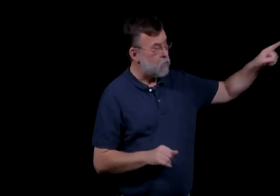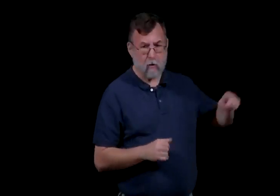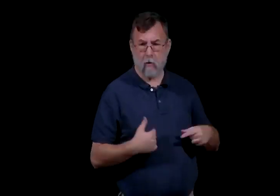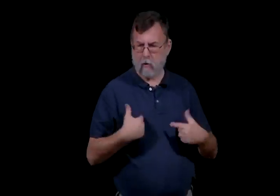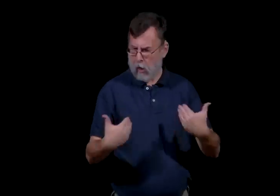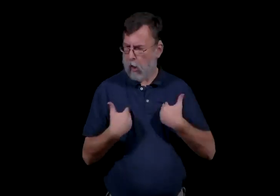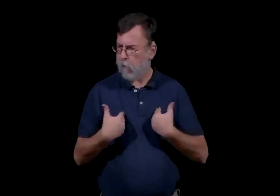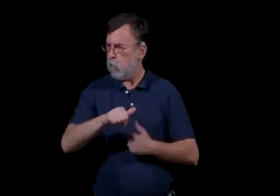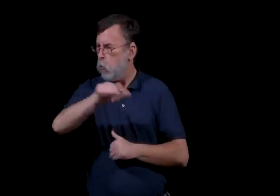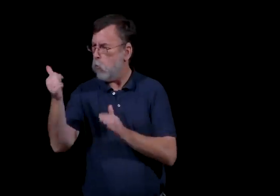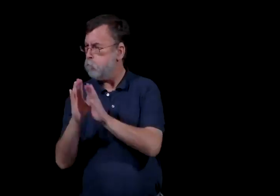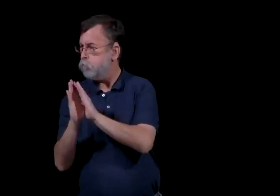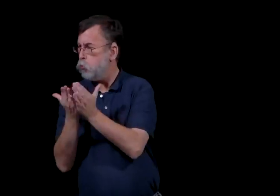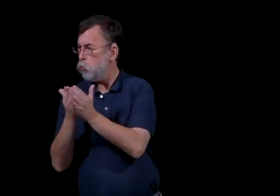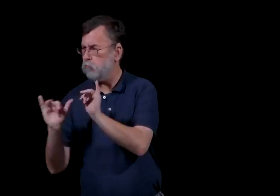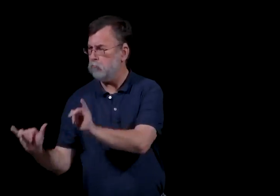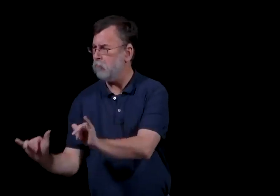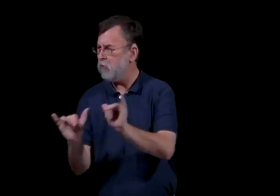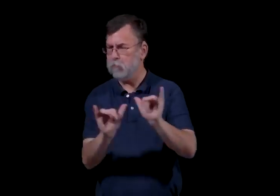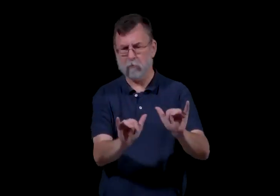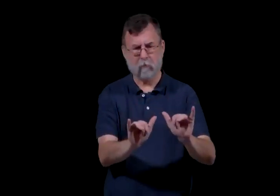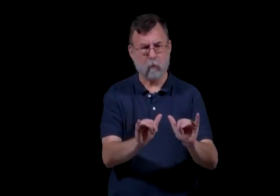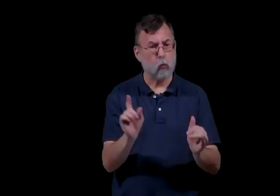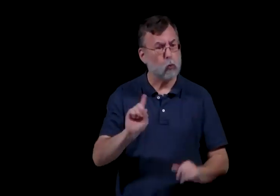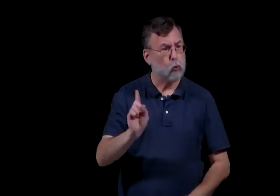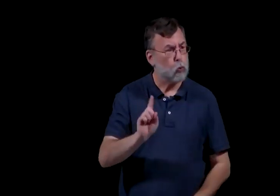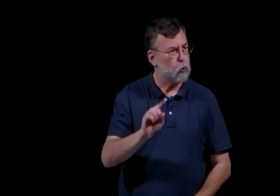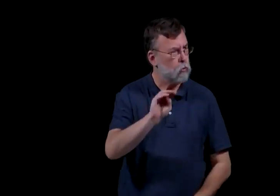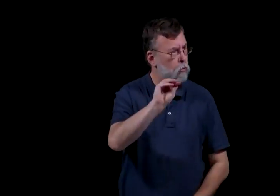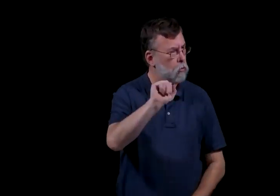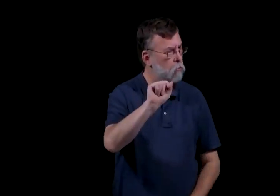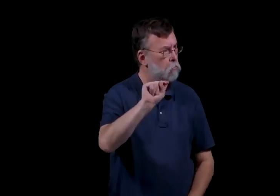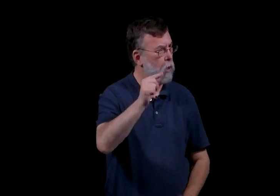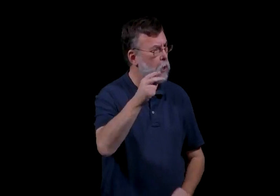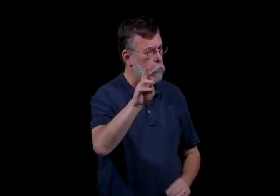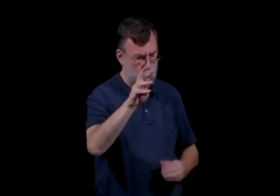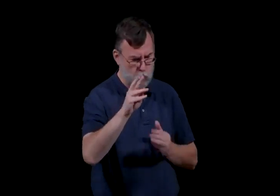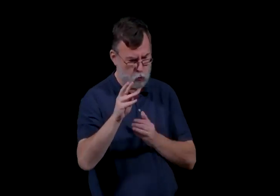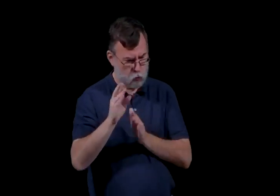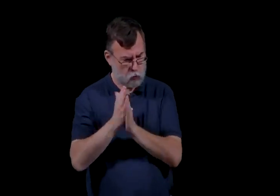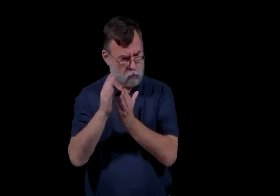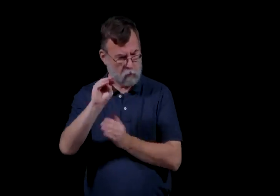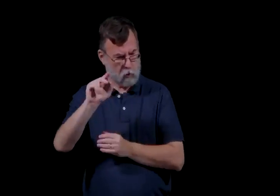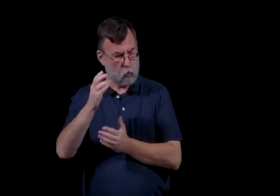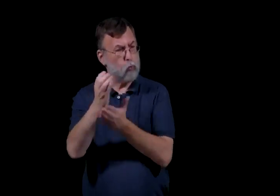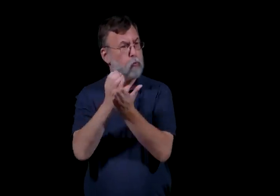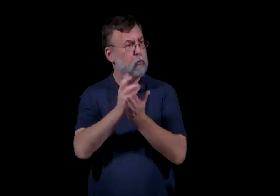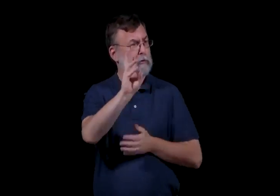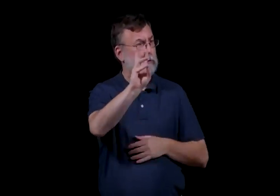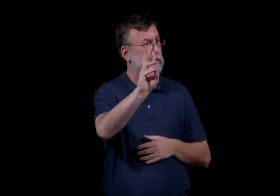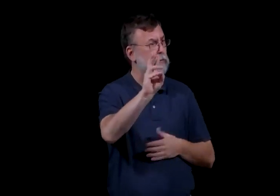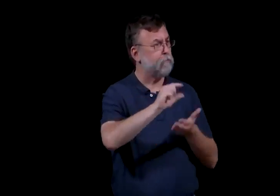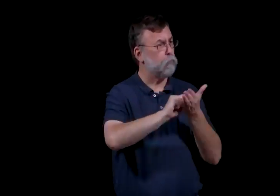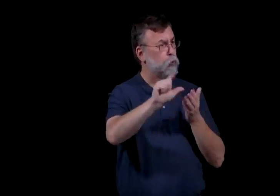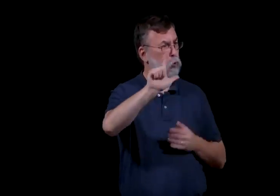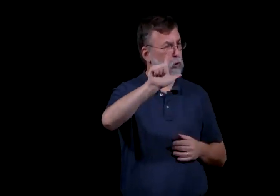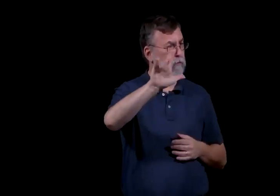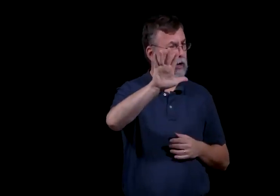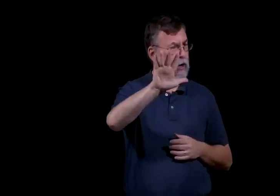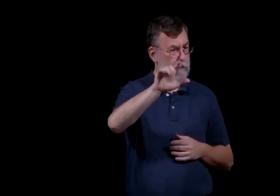Also with this verse, there's another book in the Bible. It's Matthew chapter 6,